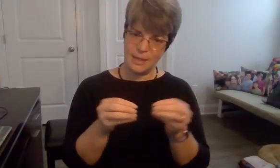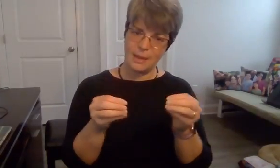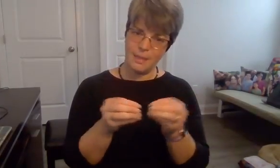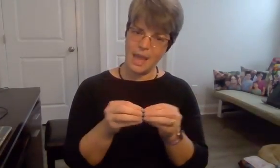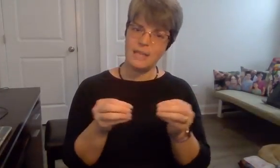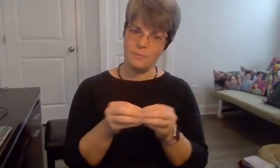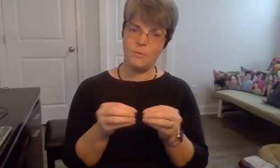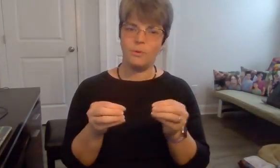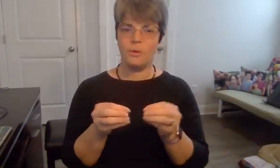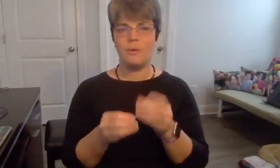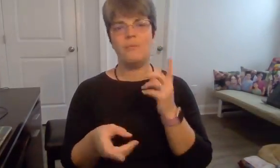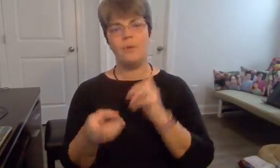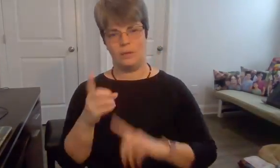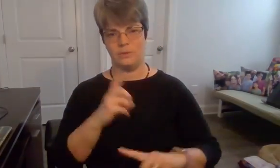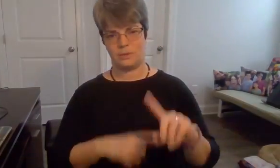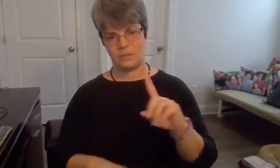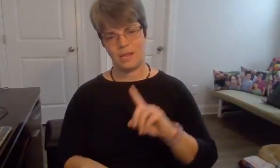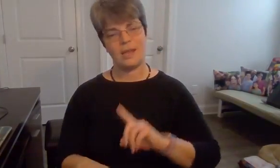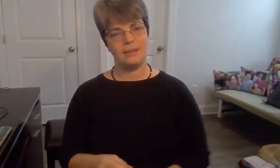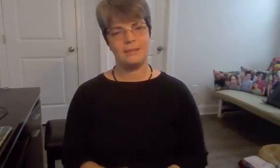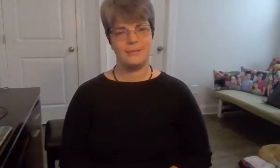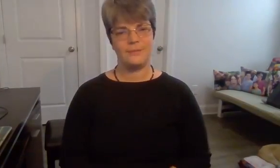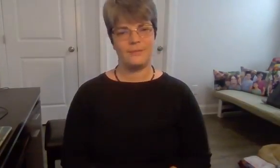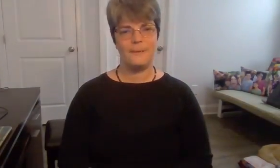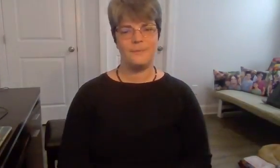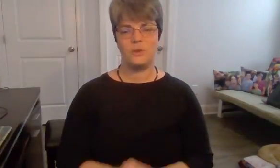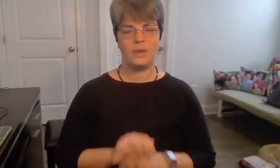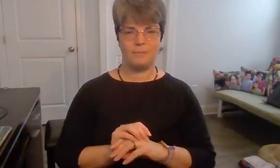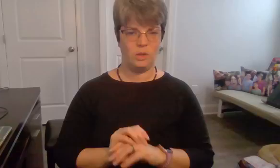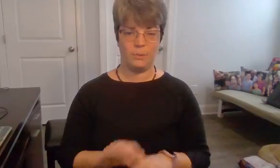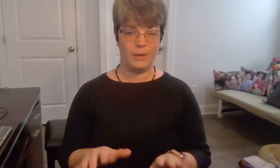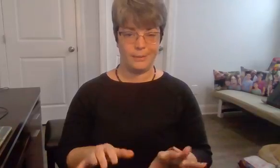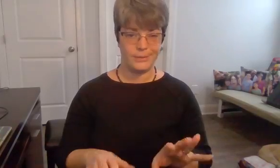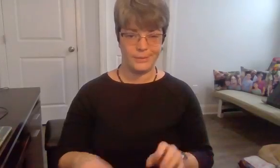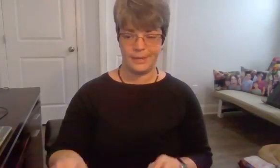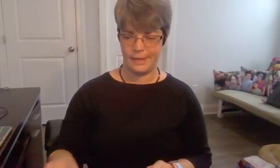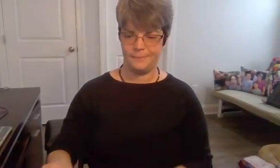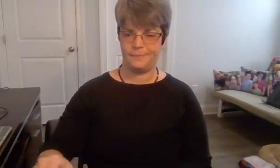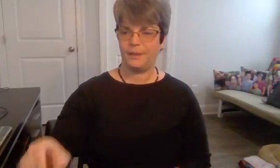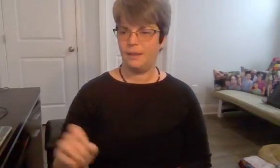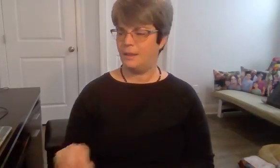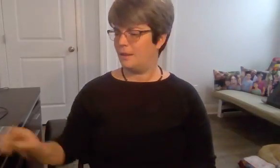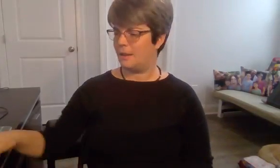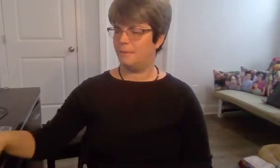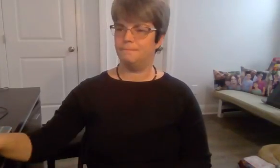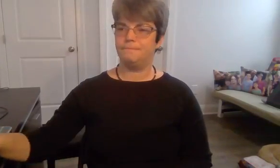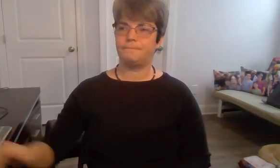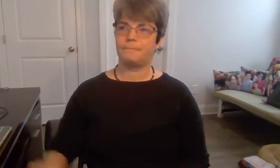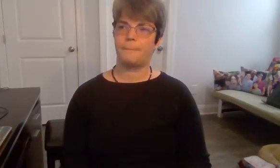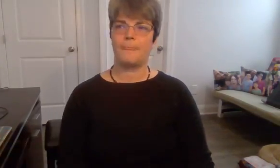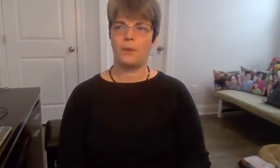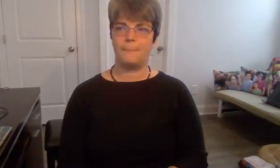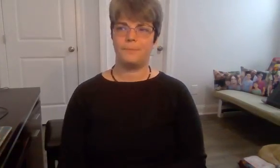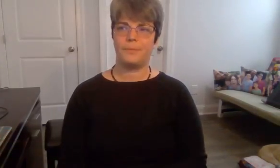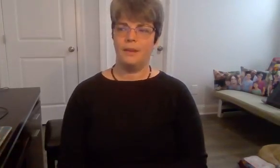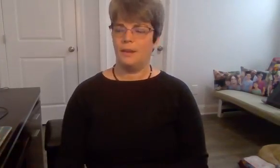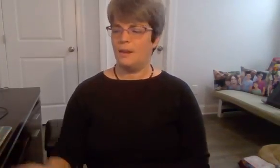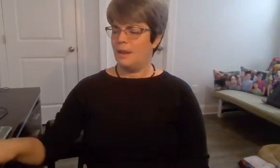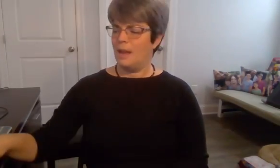way we ask for more when we use our signs, right? So again, you can put any word you want in there. Okay, I'm